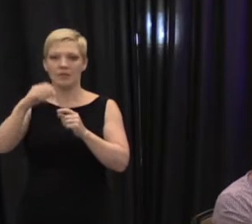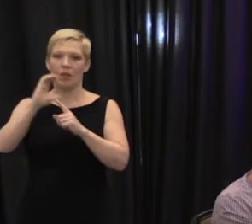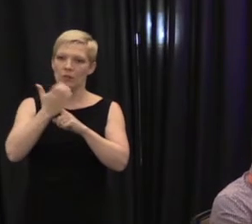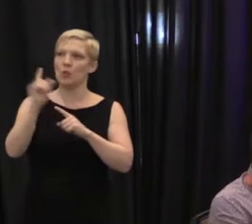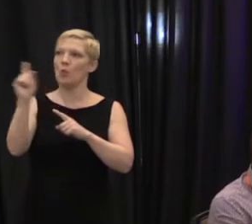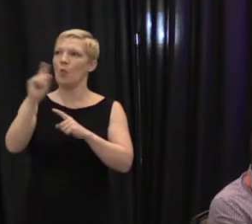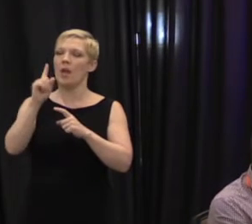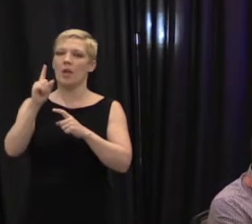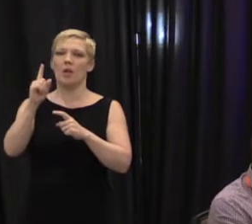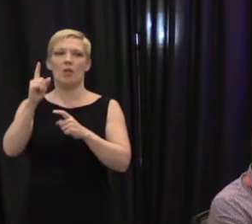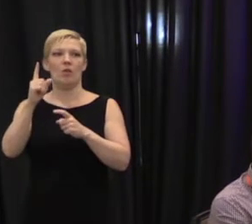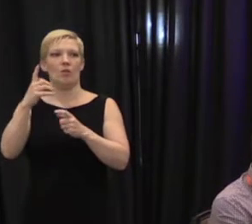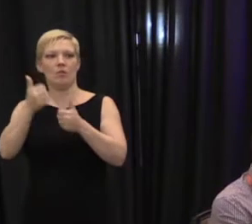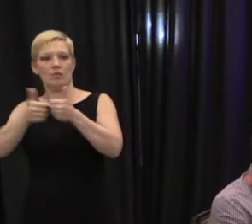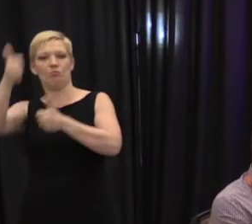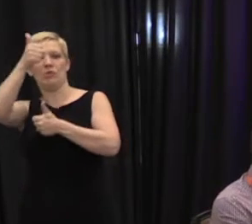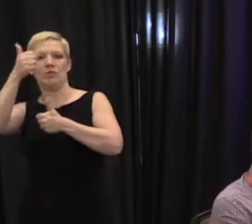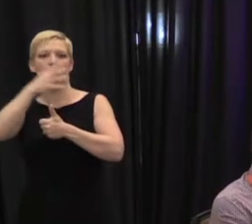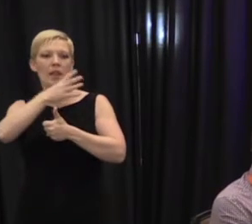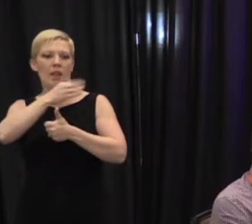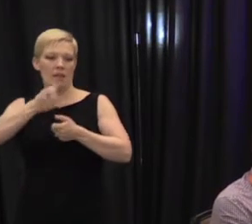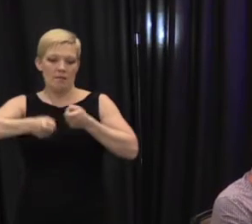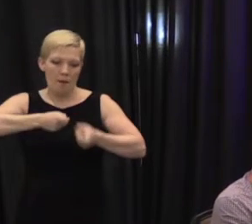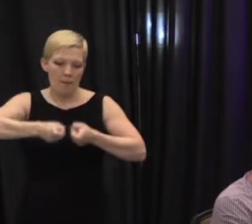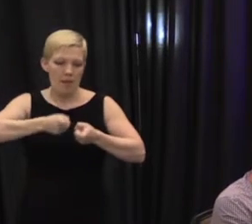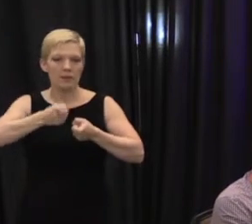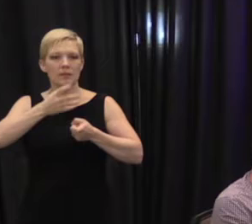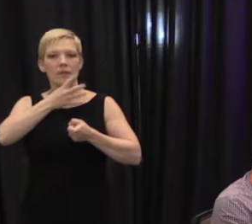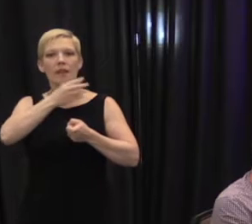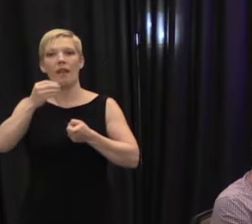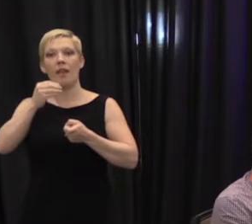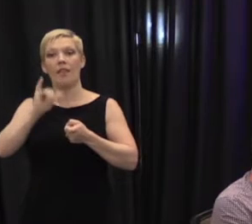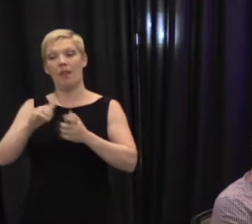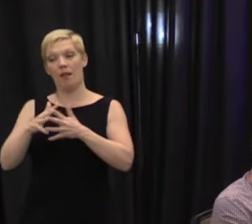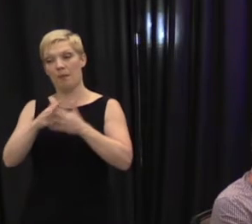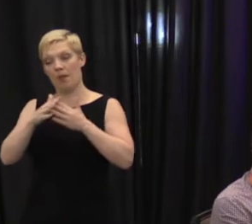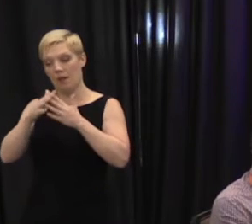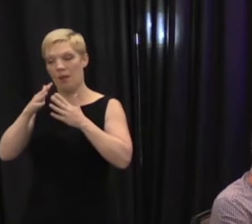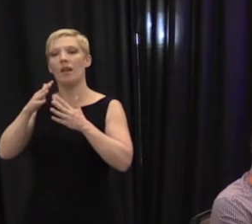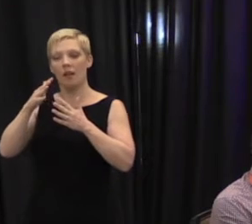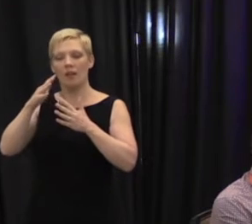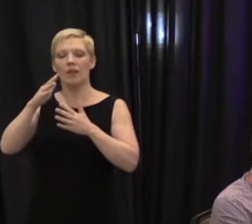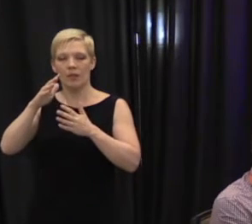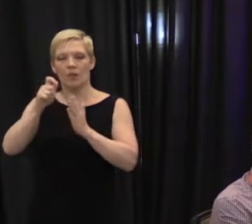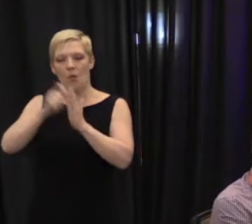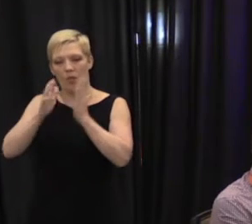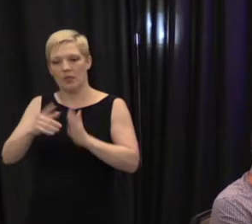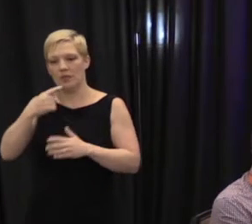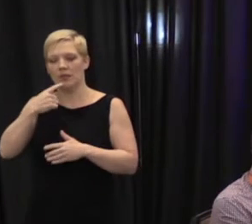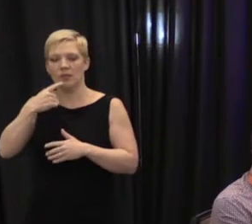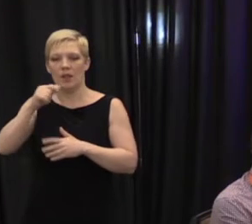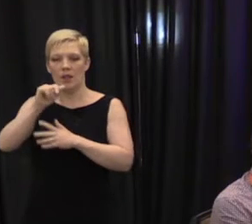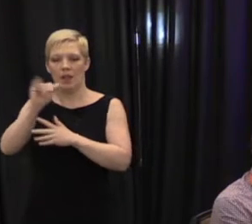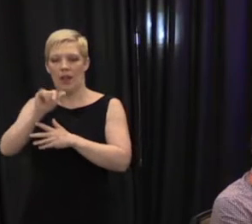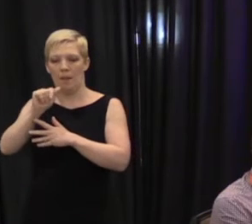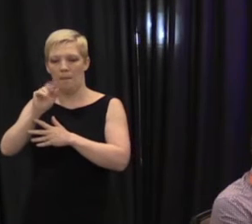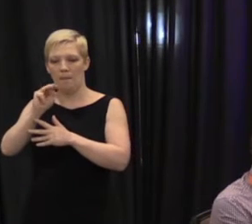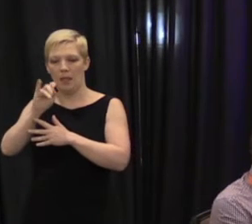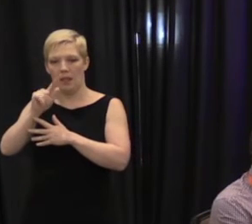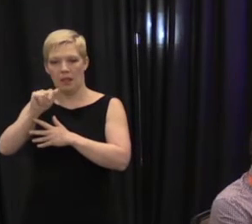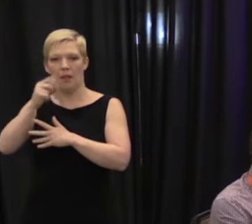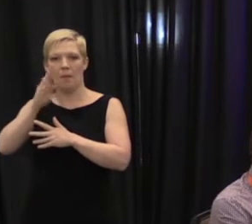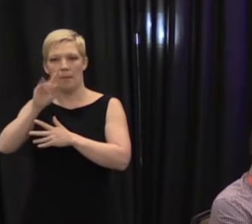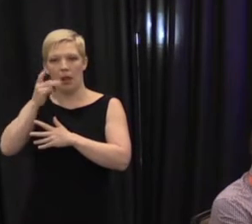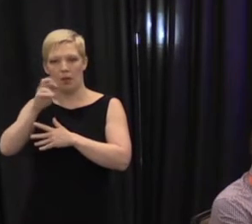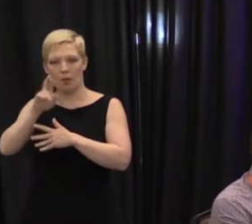domination, and we are also rooted in the scripture of American writers like Octavia Butler, who says God is change. God, or whatever God is shorthand for,